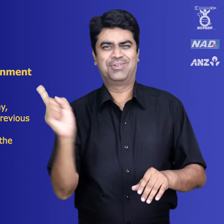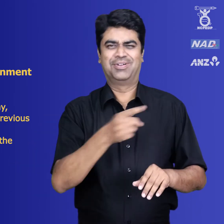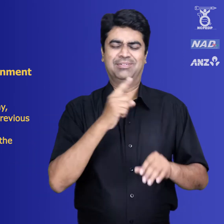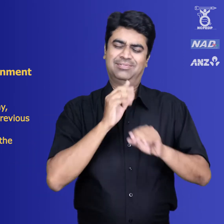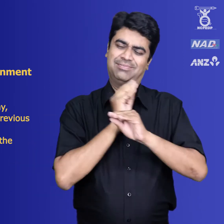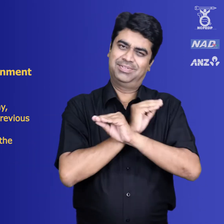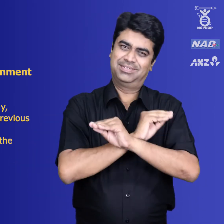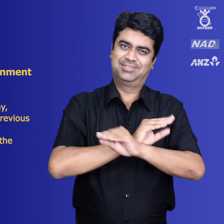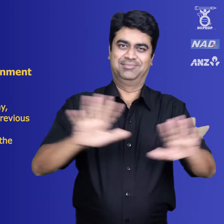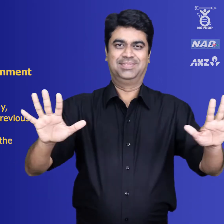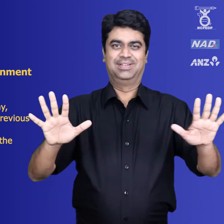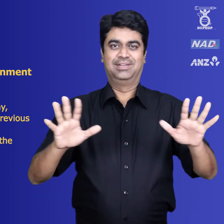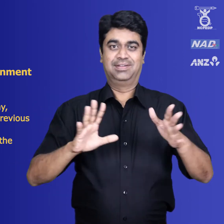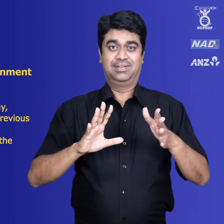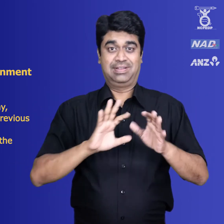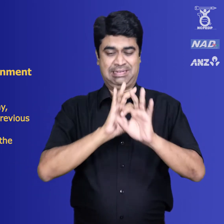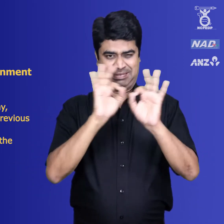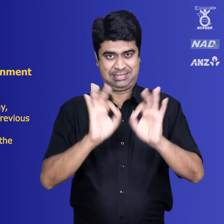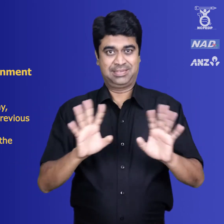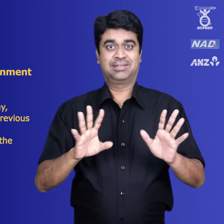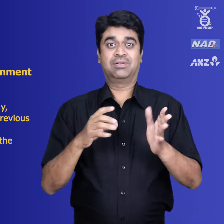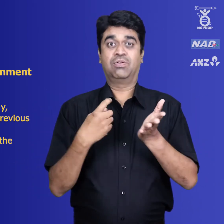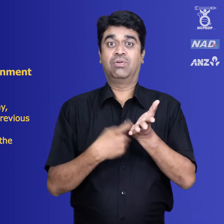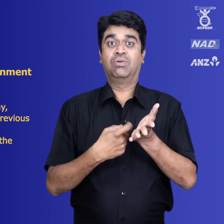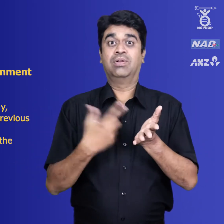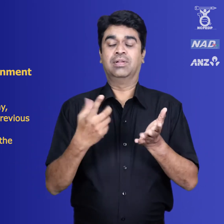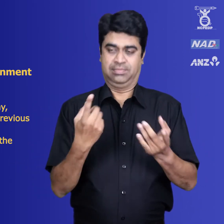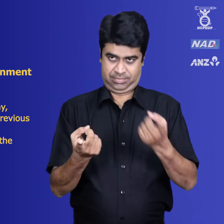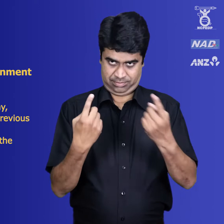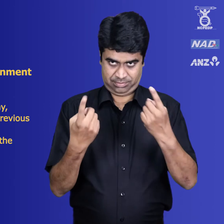make rules for carrying out the provisions of this Act.